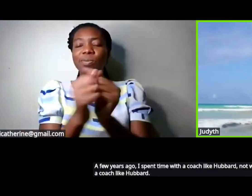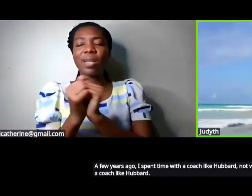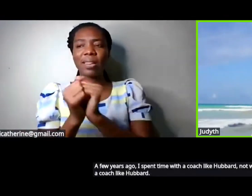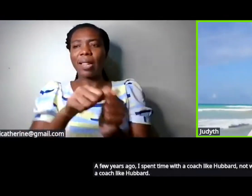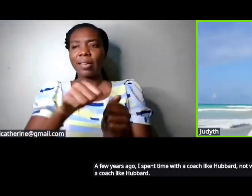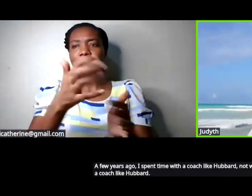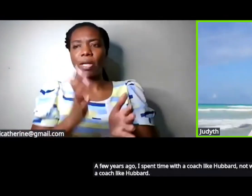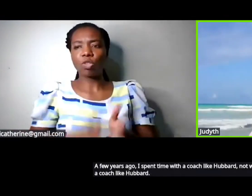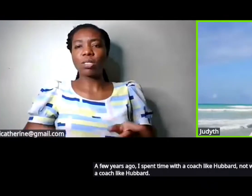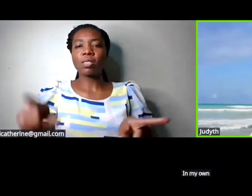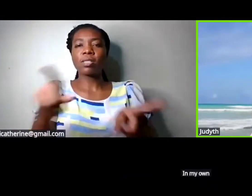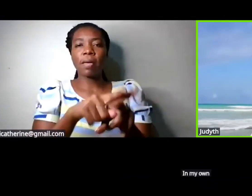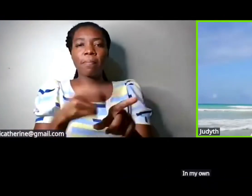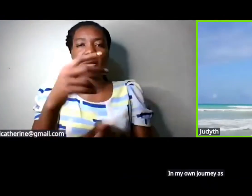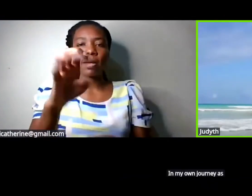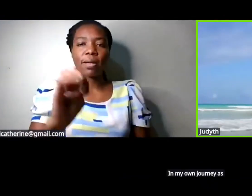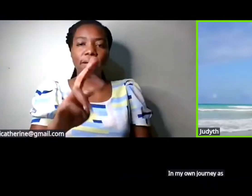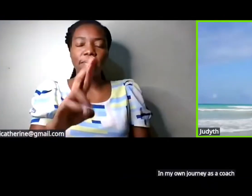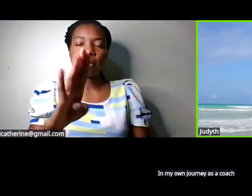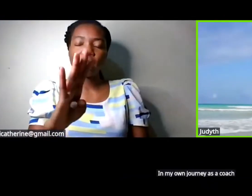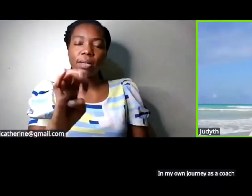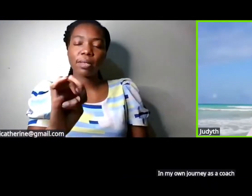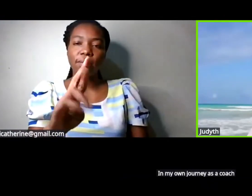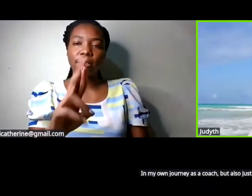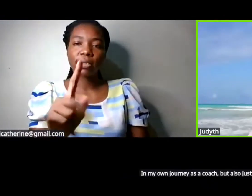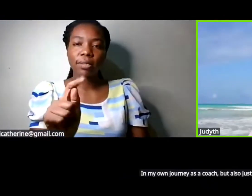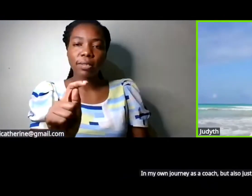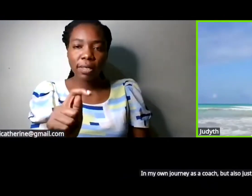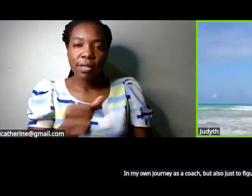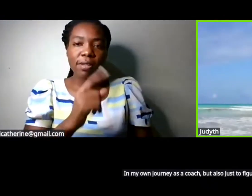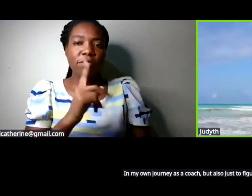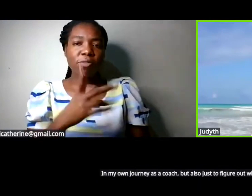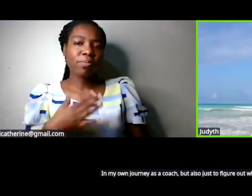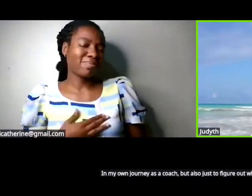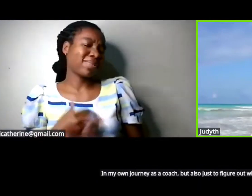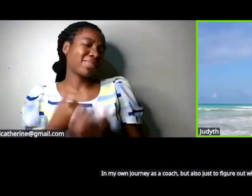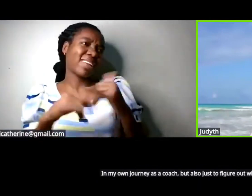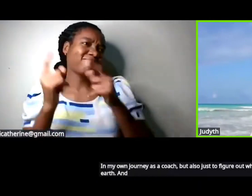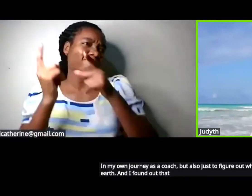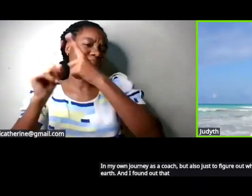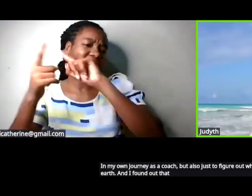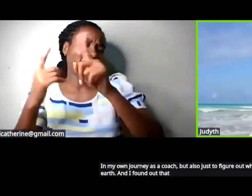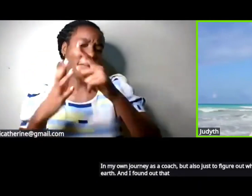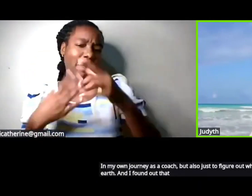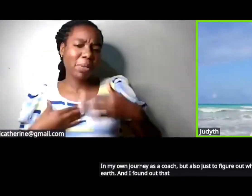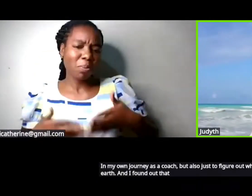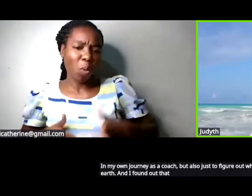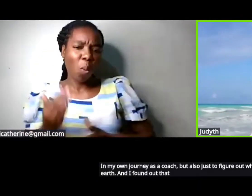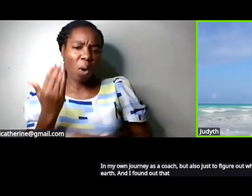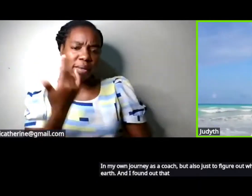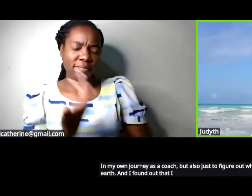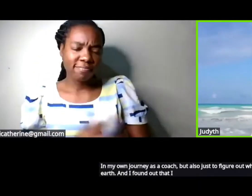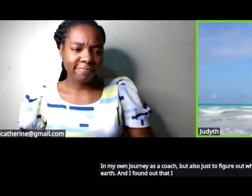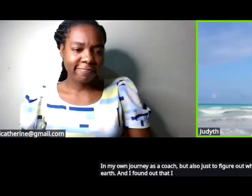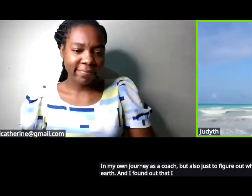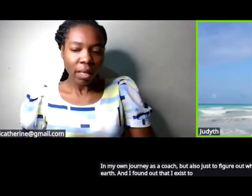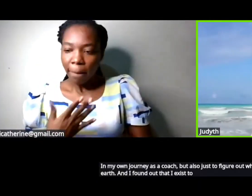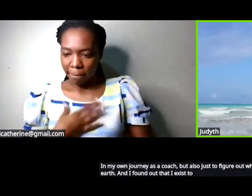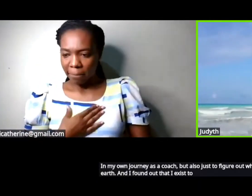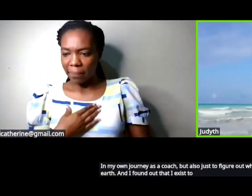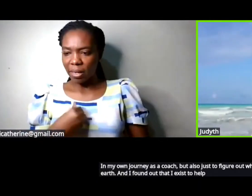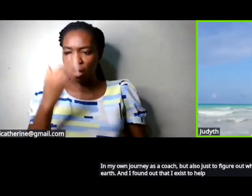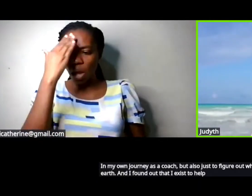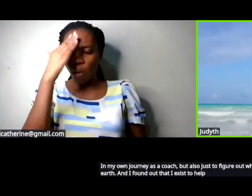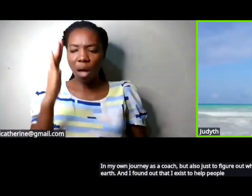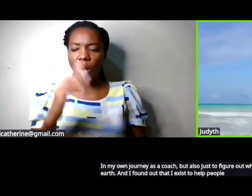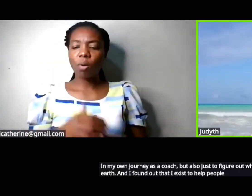own journey as a coach, but also just to figure out why I'm on this earth. And I found out that I exist to help people